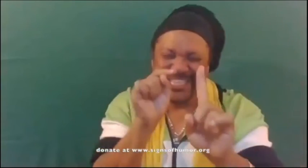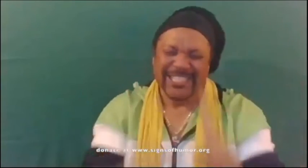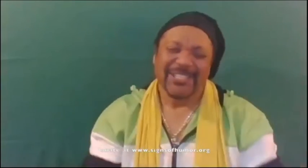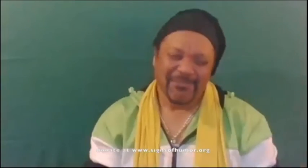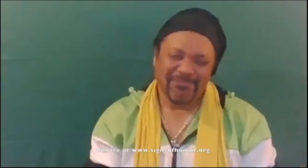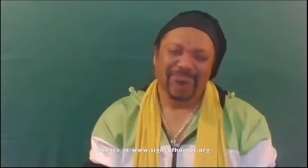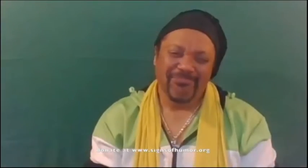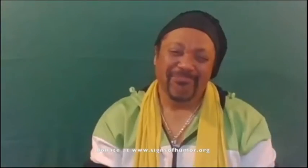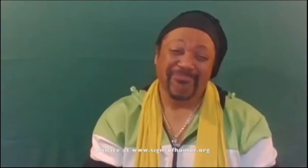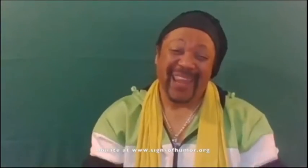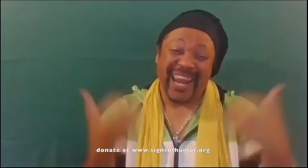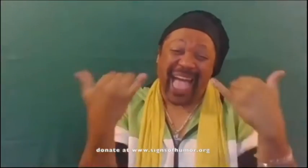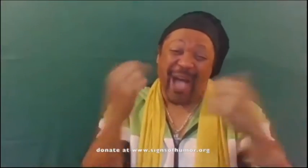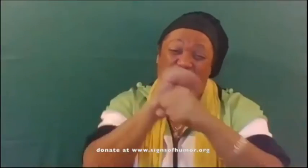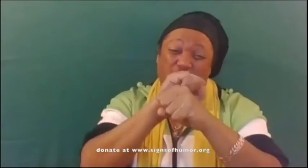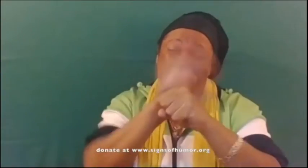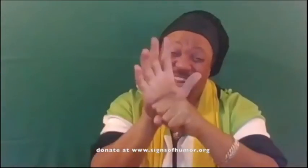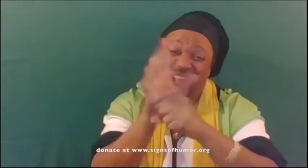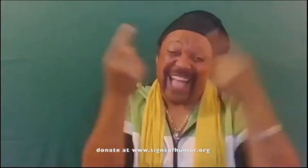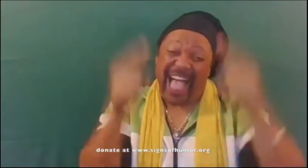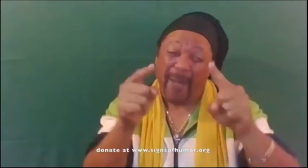We're clever. Some of the most cleverest people on earth.